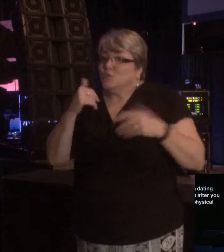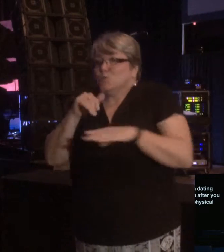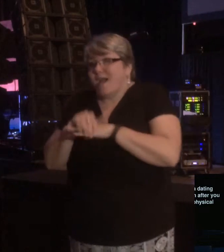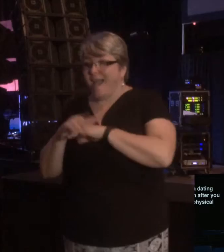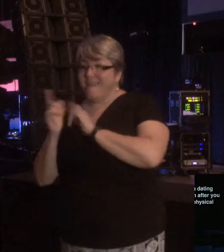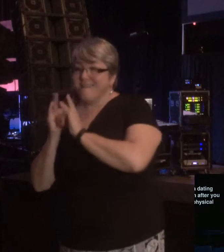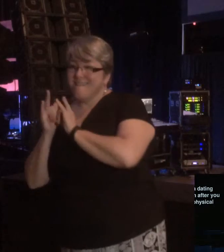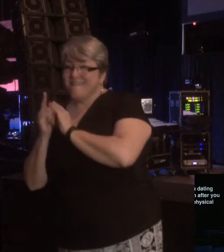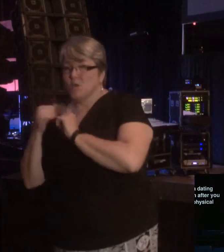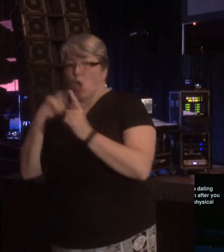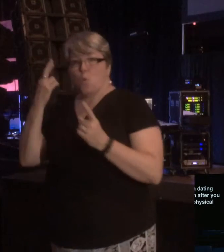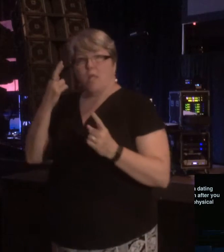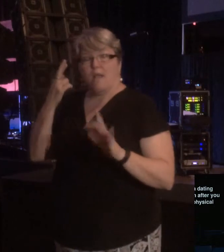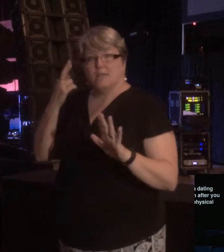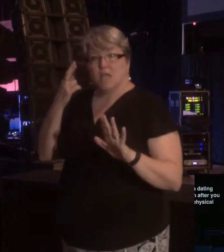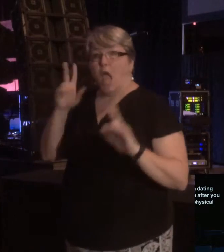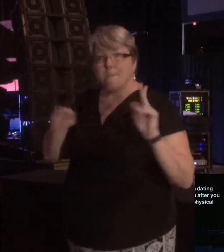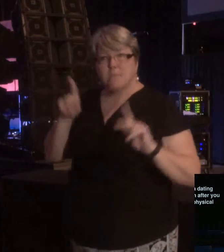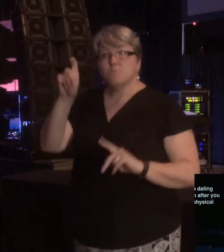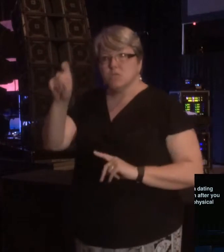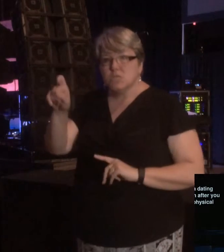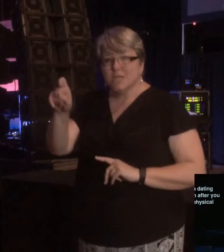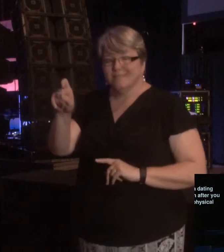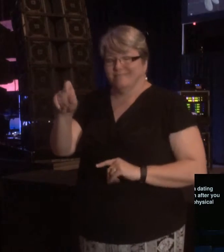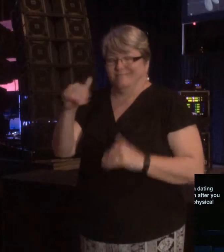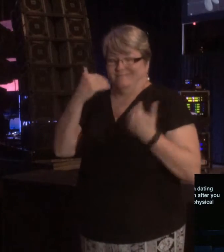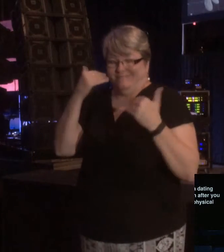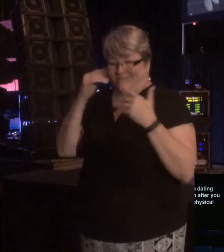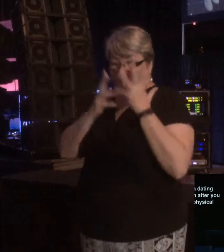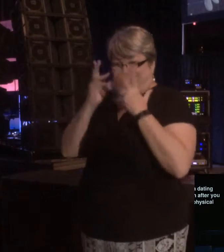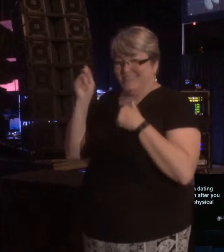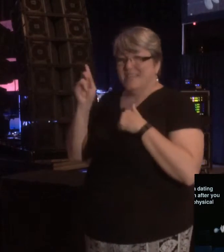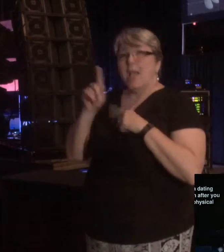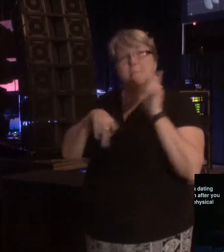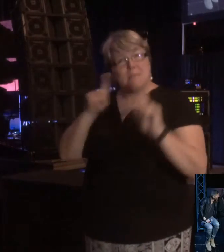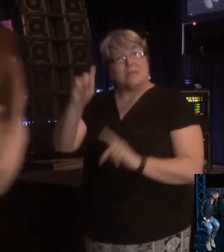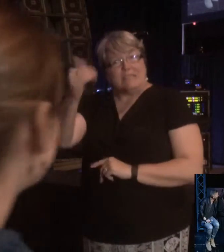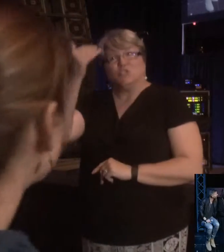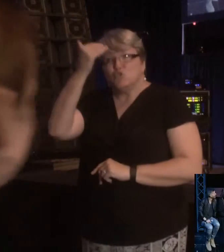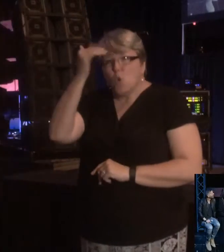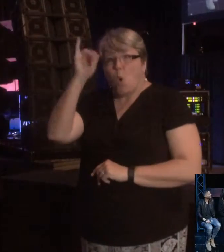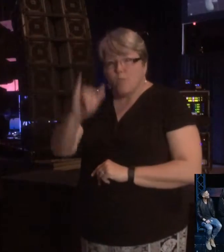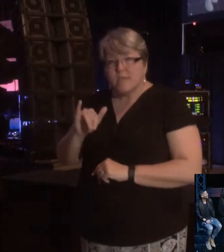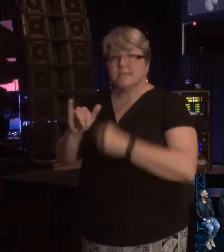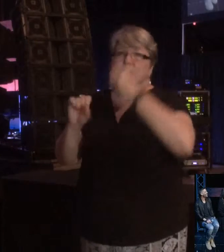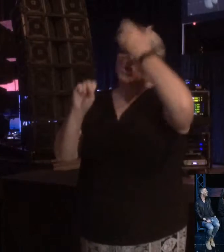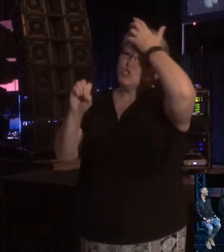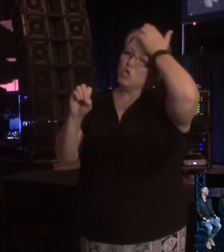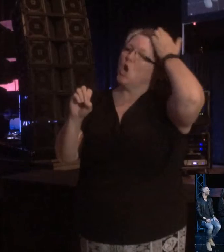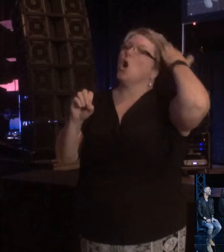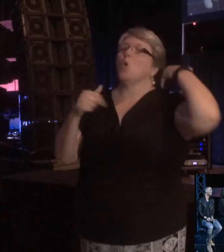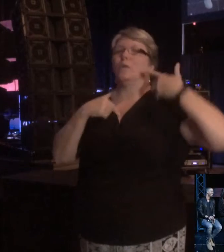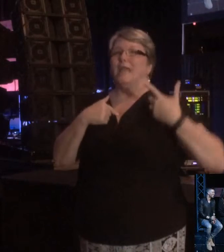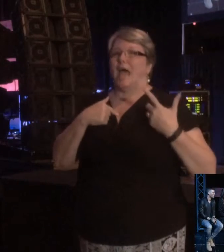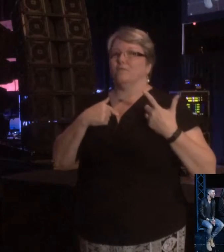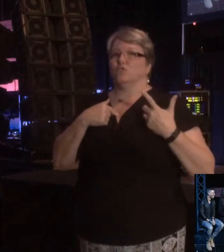differently. And then I found out, people that had been walking with him, Ben and Donna included,